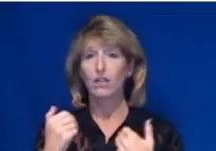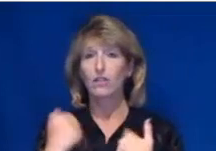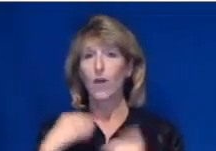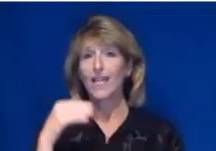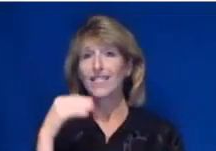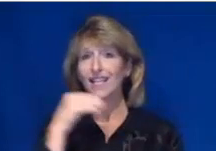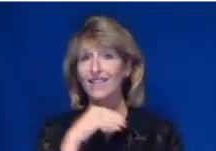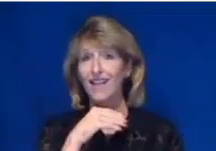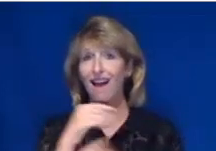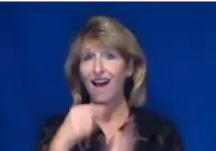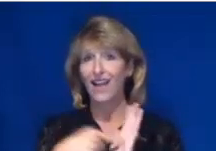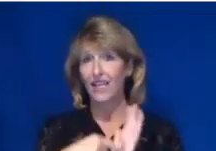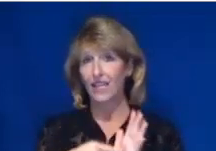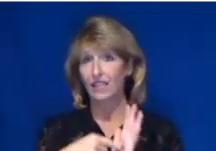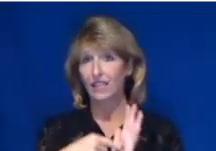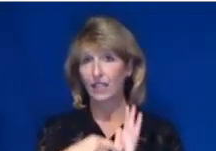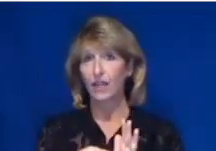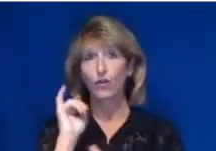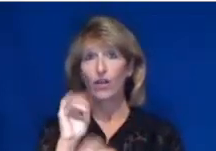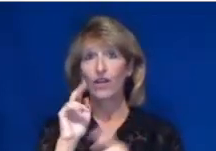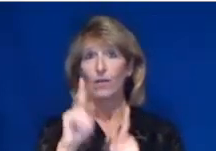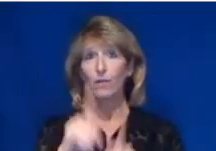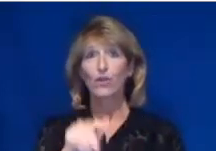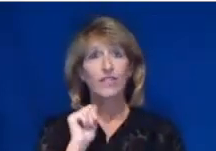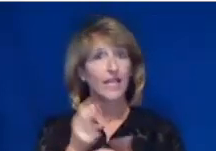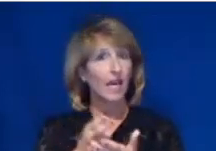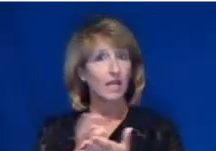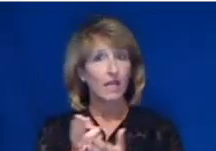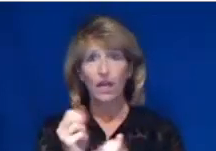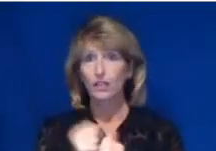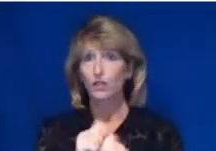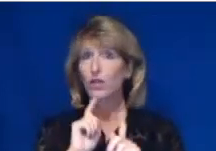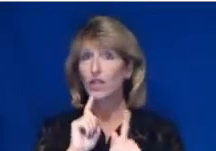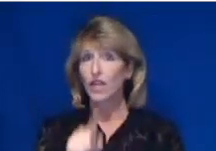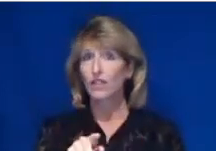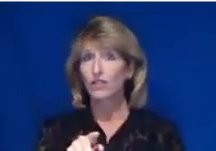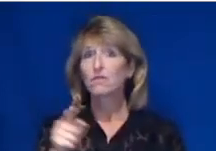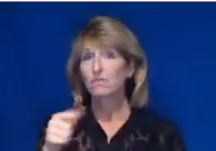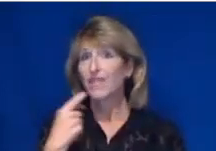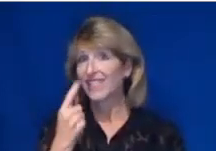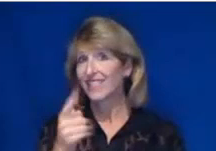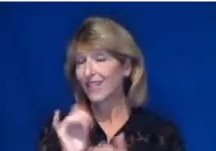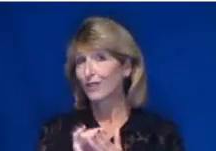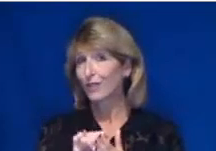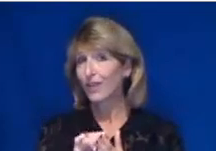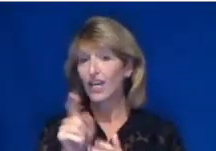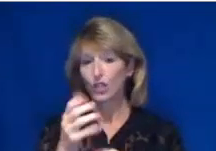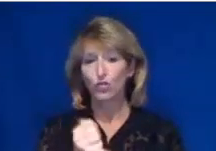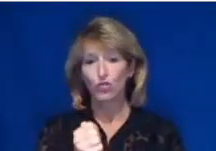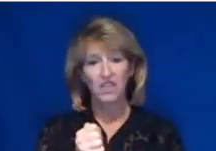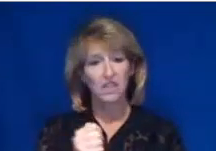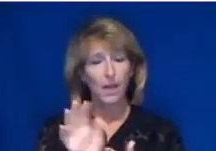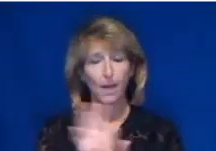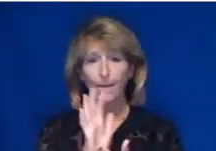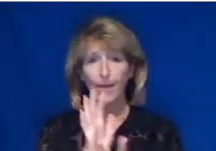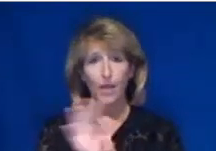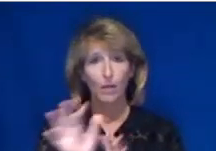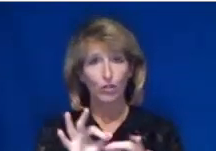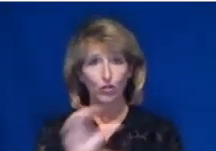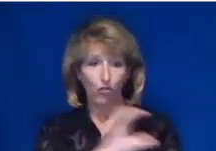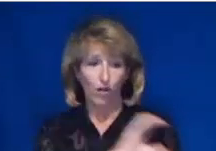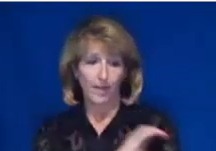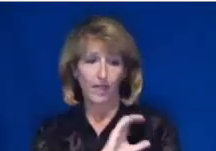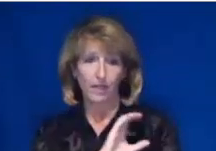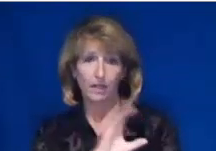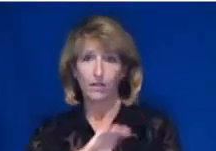That'll tell you a lot of different characteristics about their use. For example, it has a lie indicator, which will show you if a person is not being truthful in